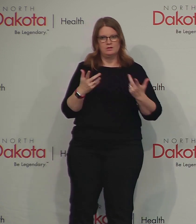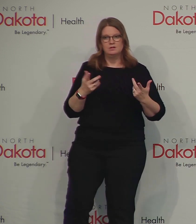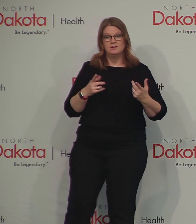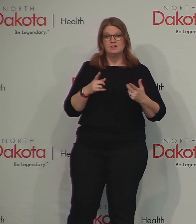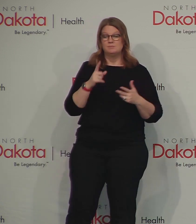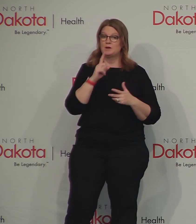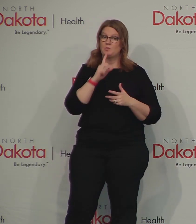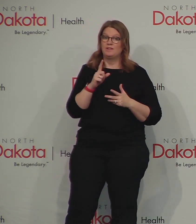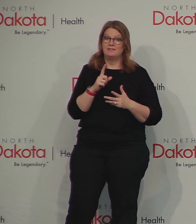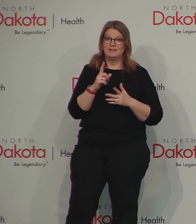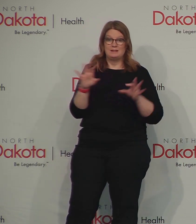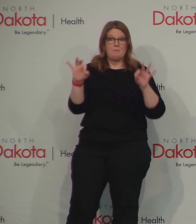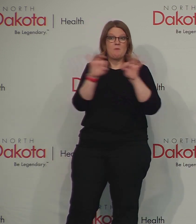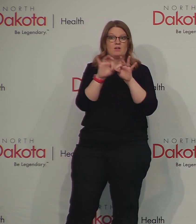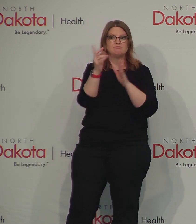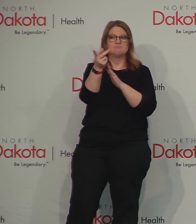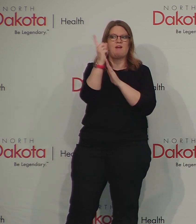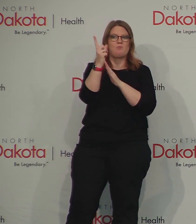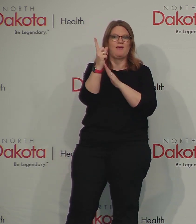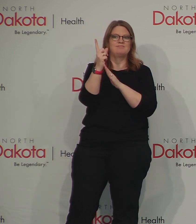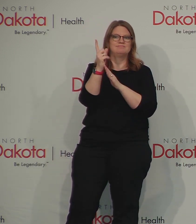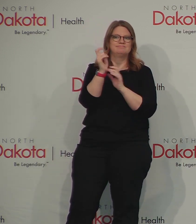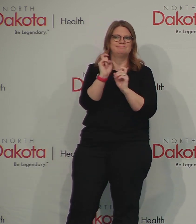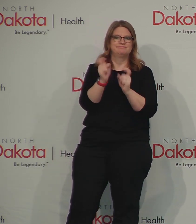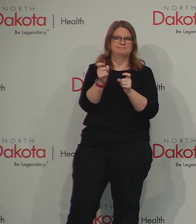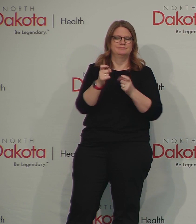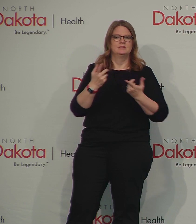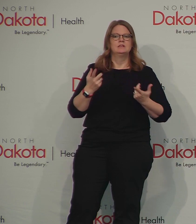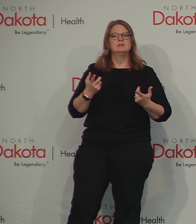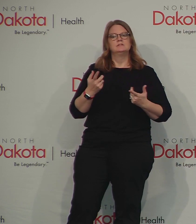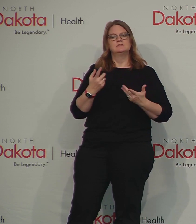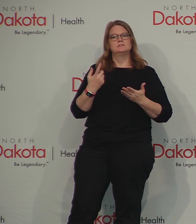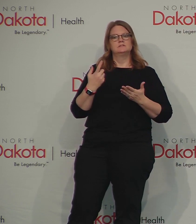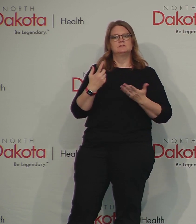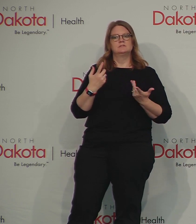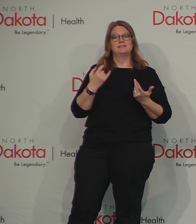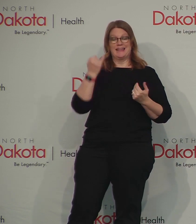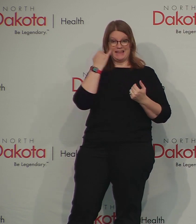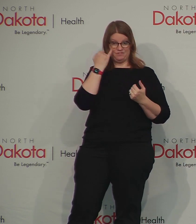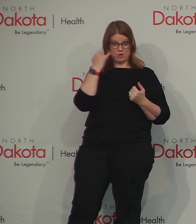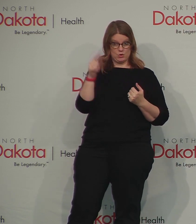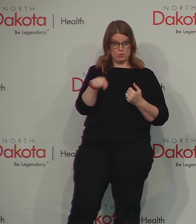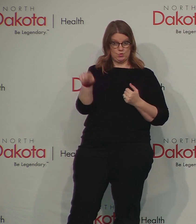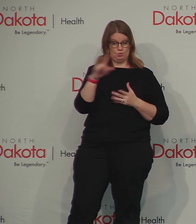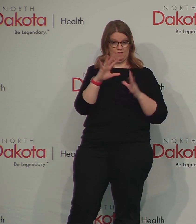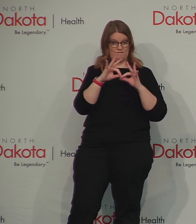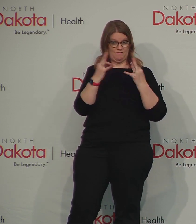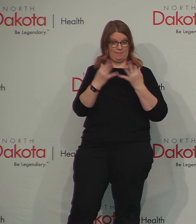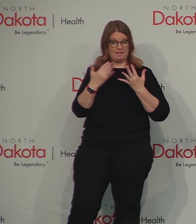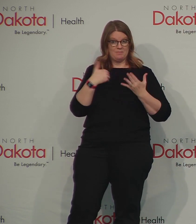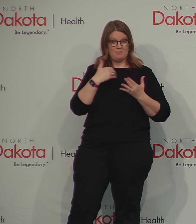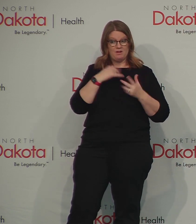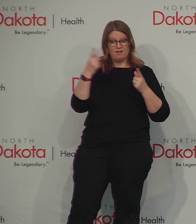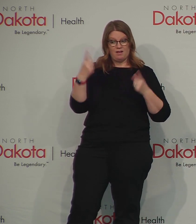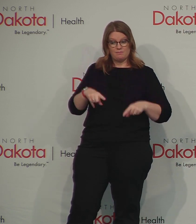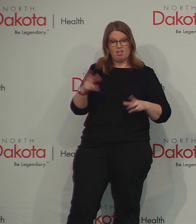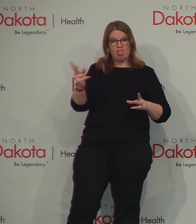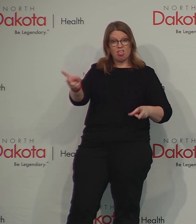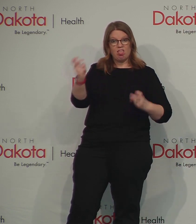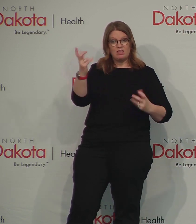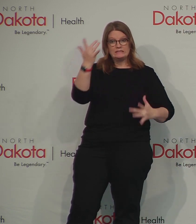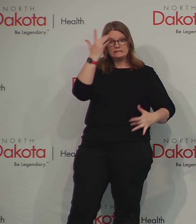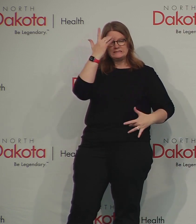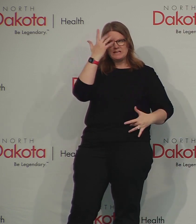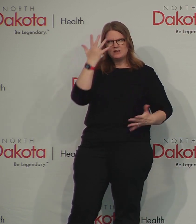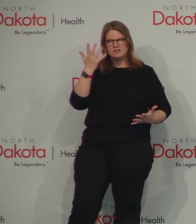them early in the cycle. And so again, talk to your if you or a family member gets infected and you're saying, hey,